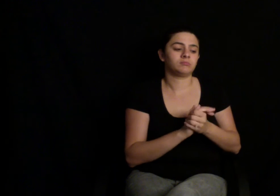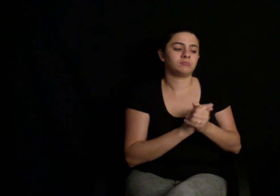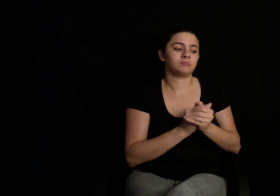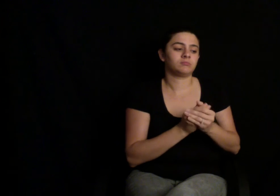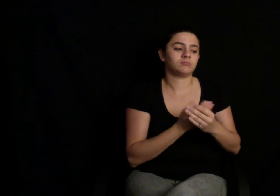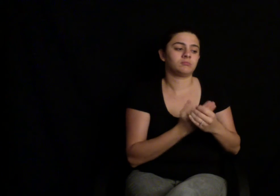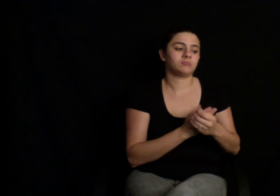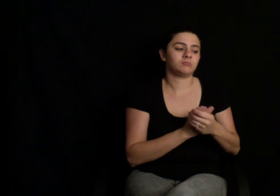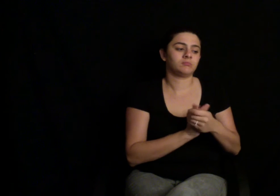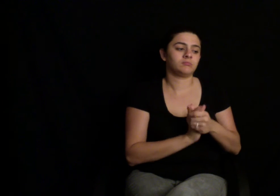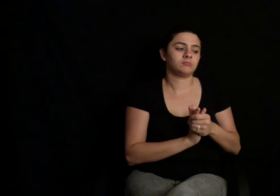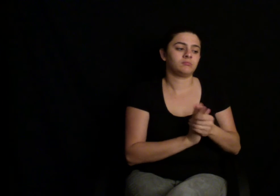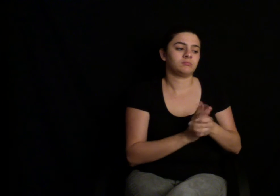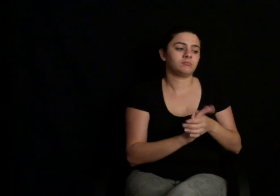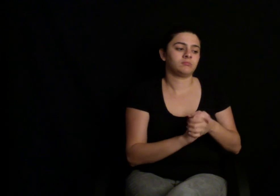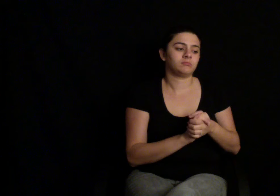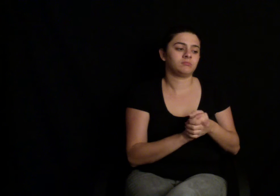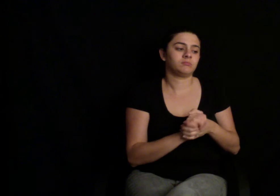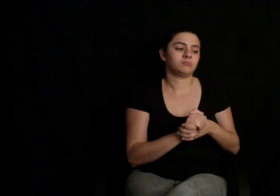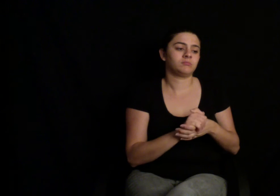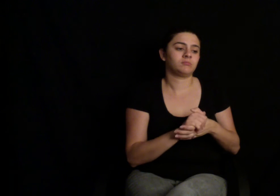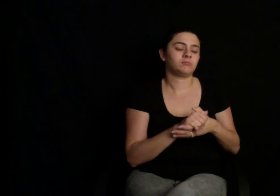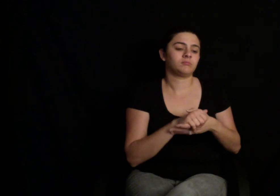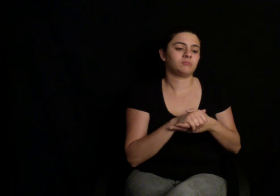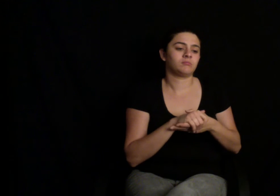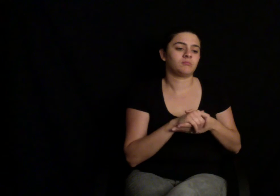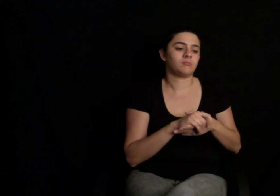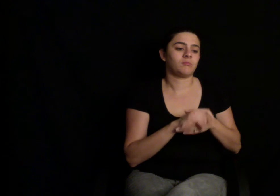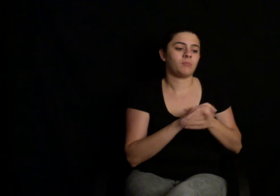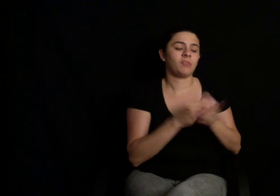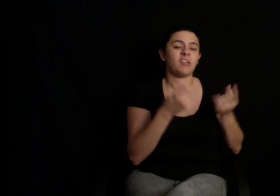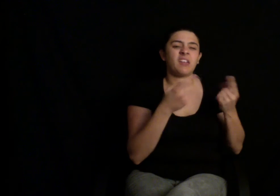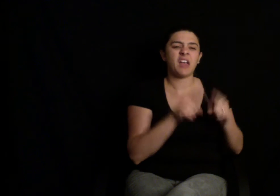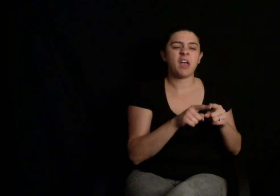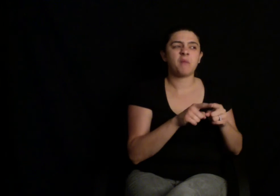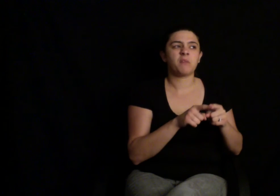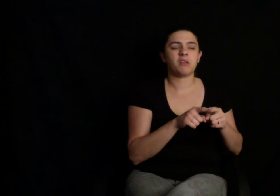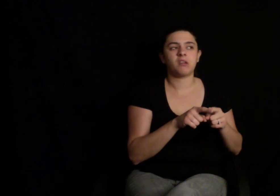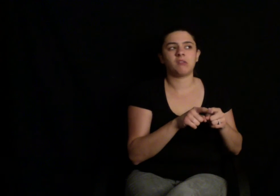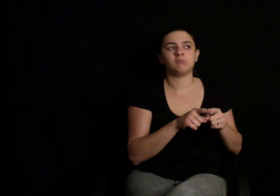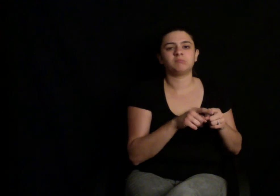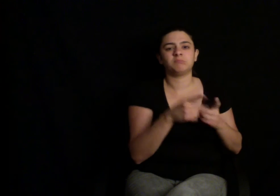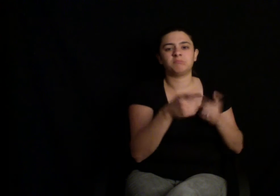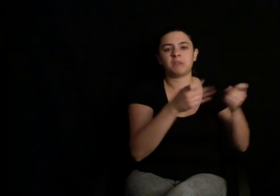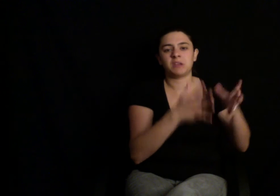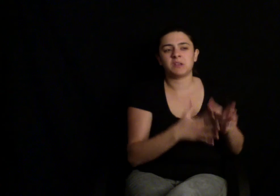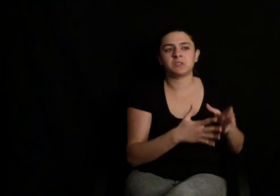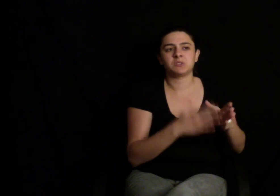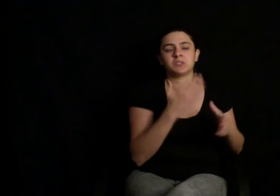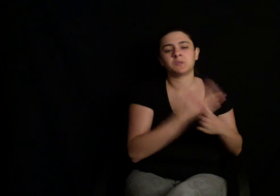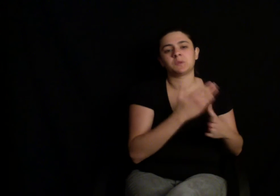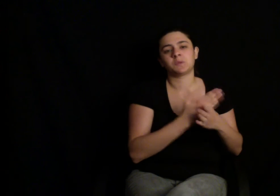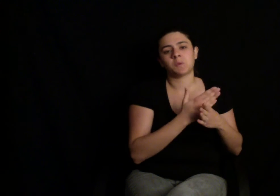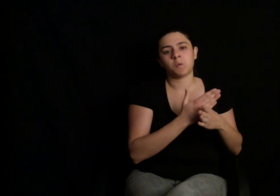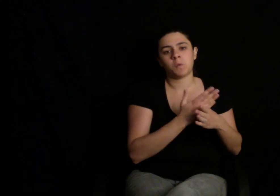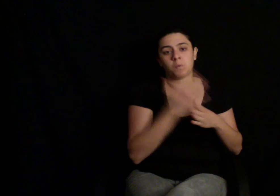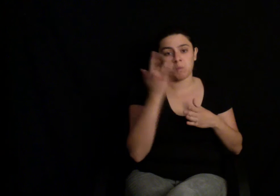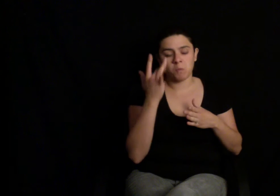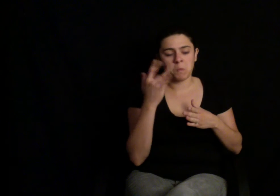wasn't really that interested in being in the media. I wasn't interested in going on television to talk about the situation. I'm a very